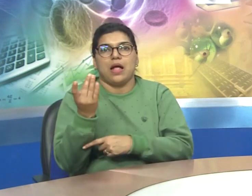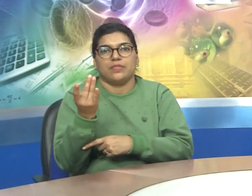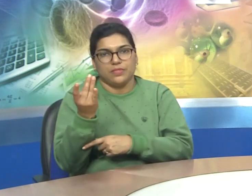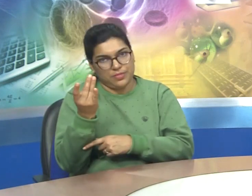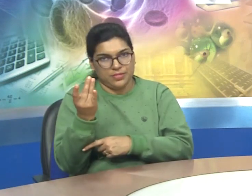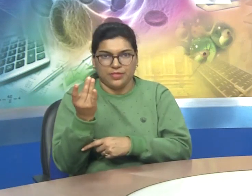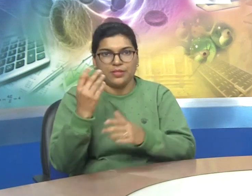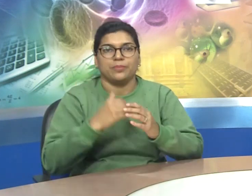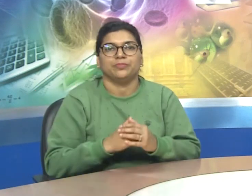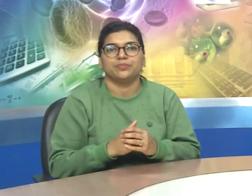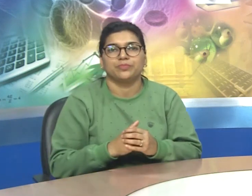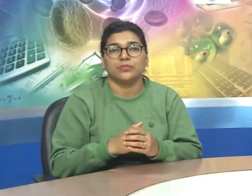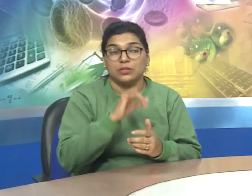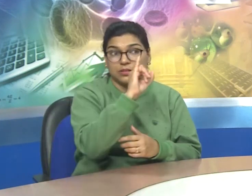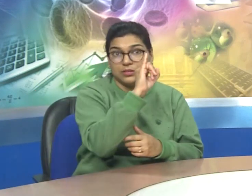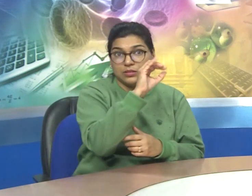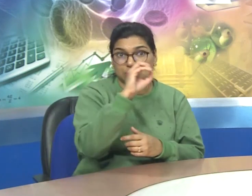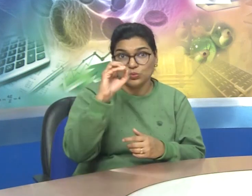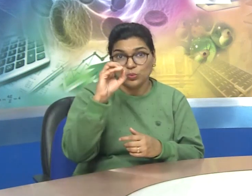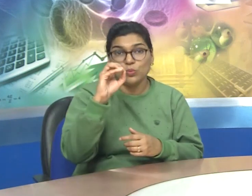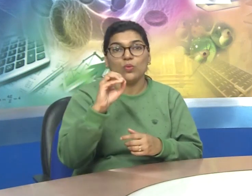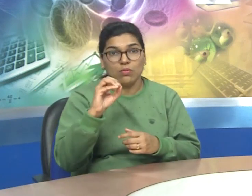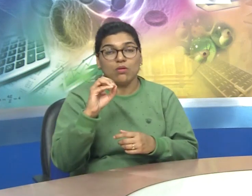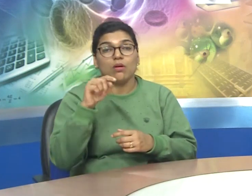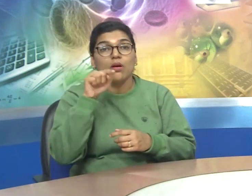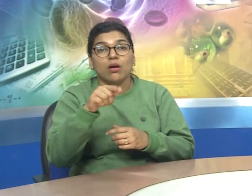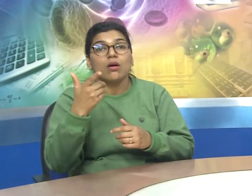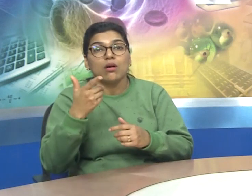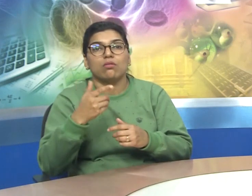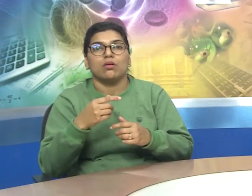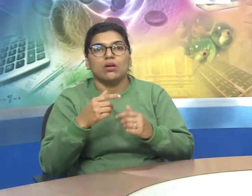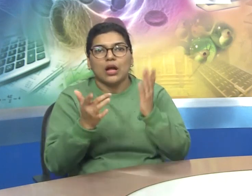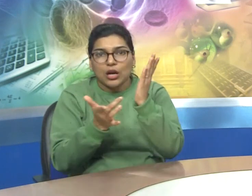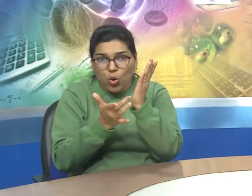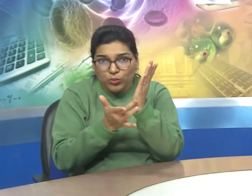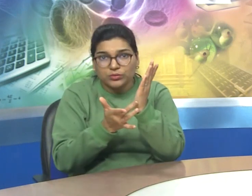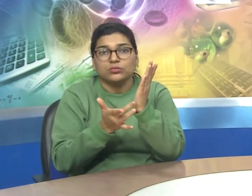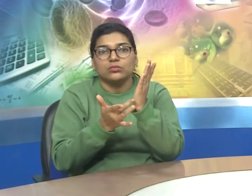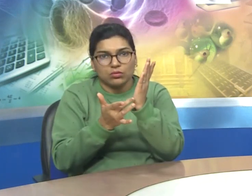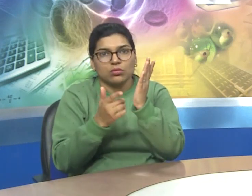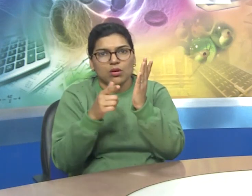600 is used for technology and applied sciences.